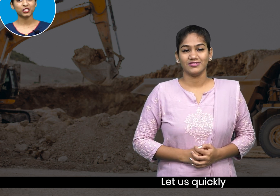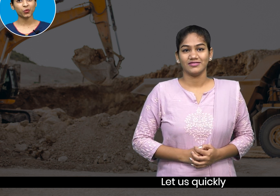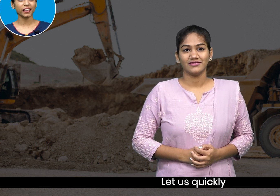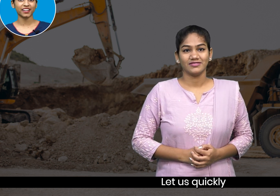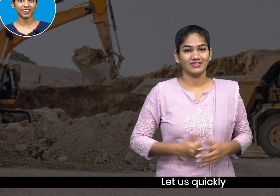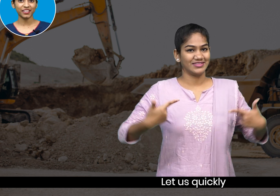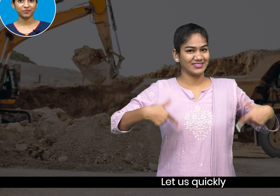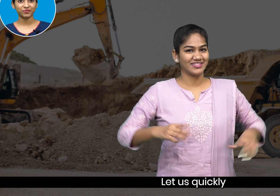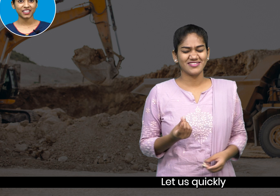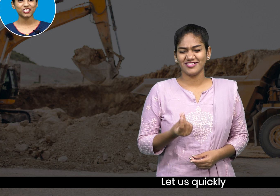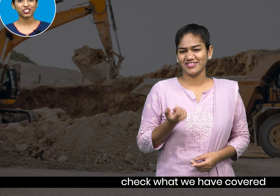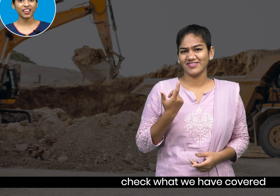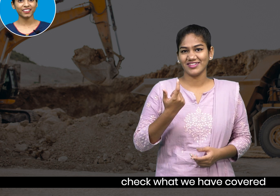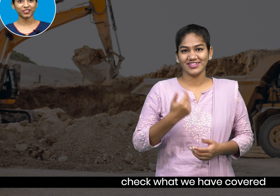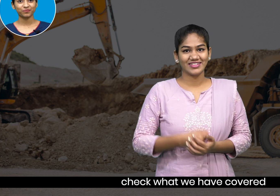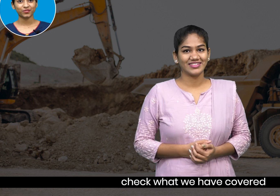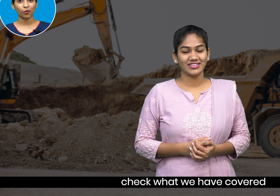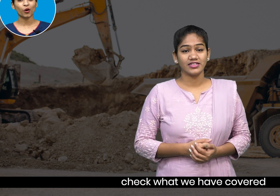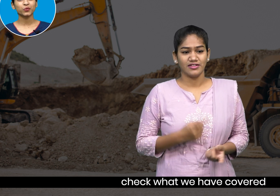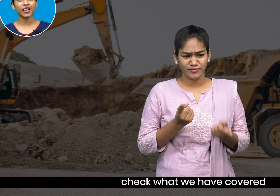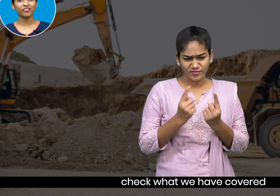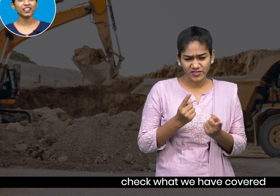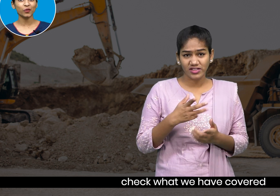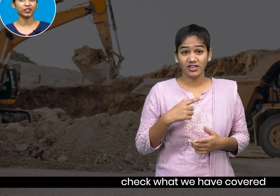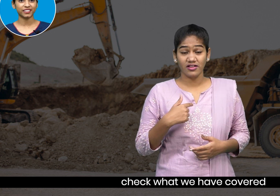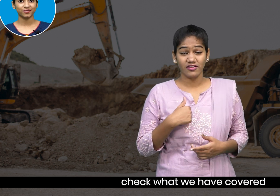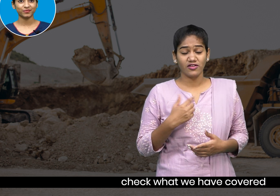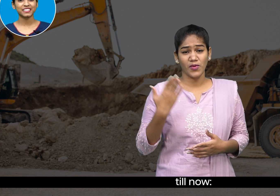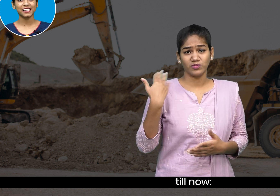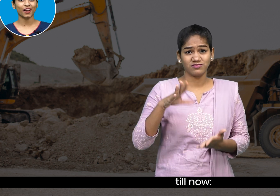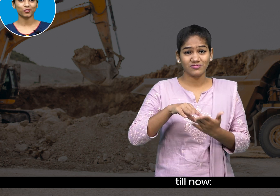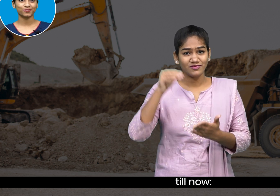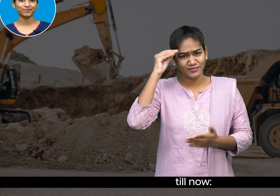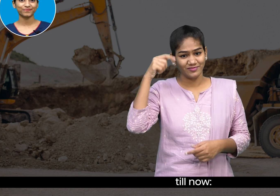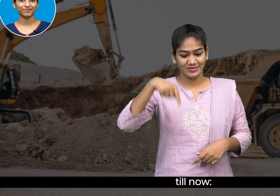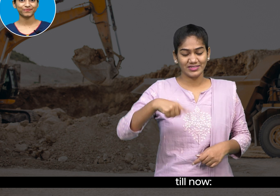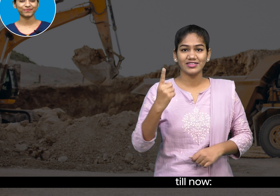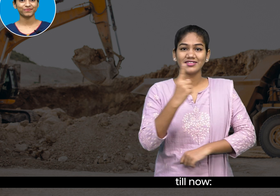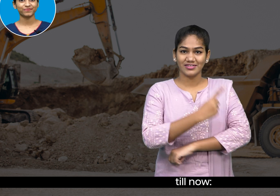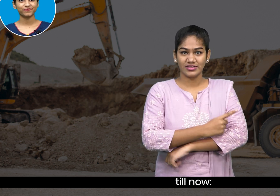Let us quickly check what we have covered till now.